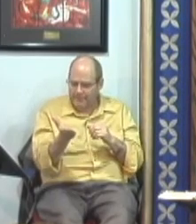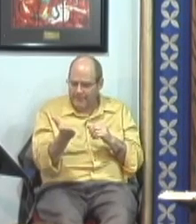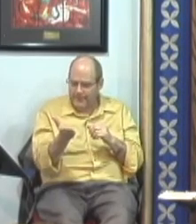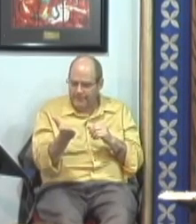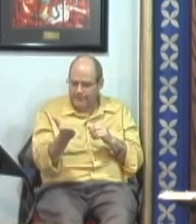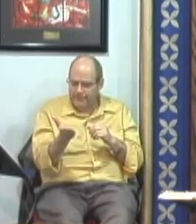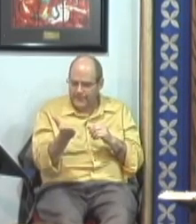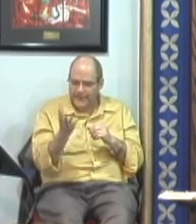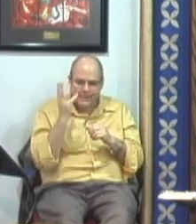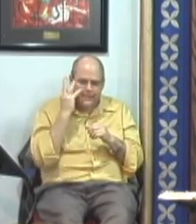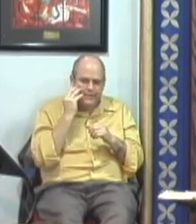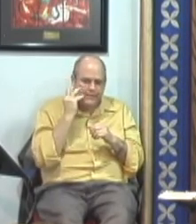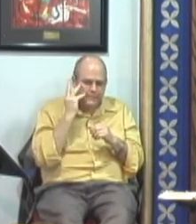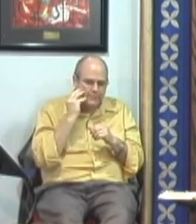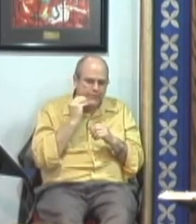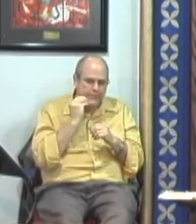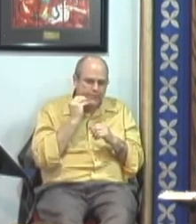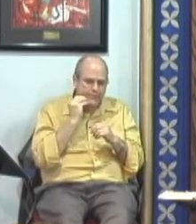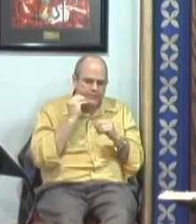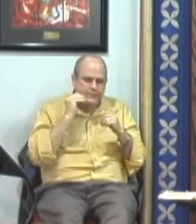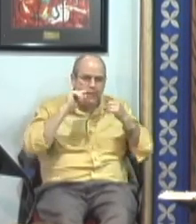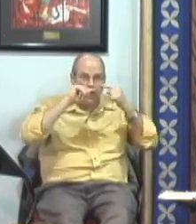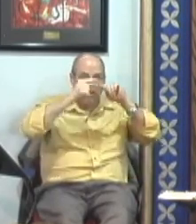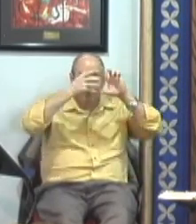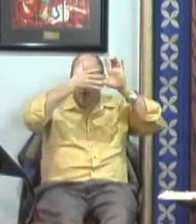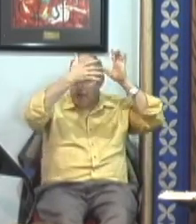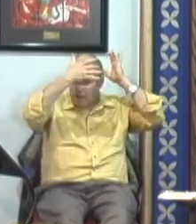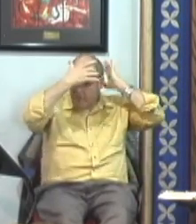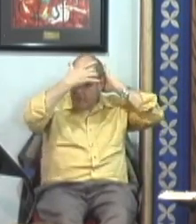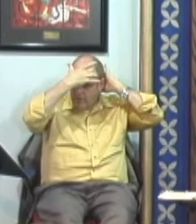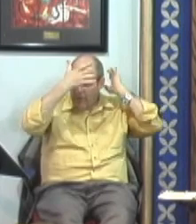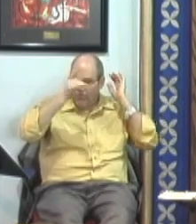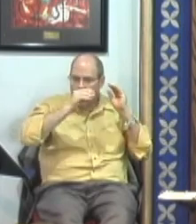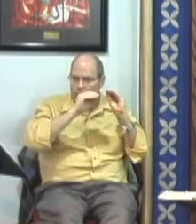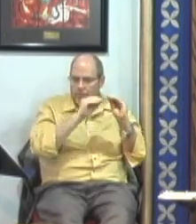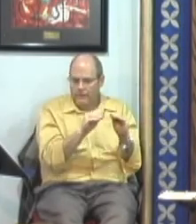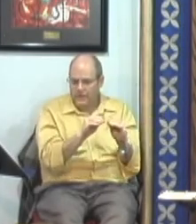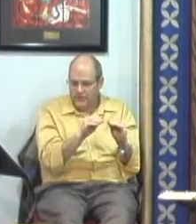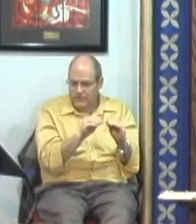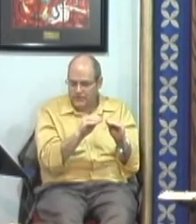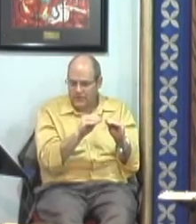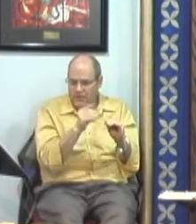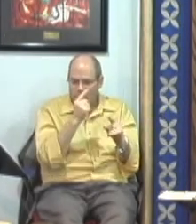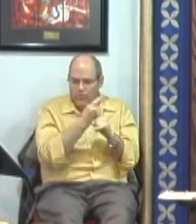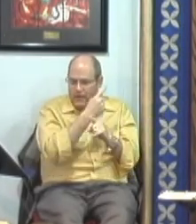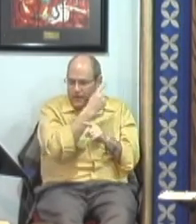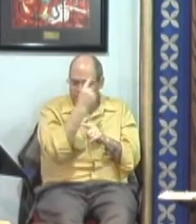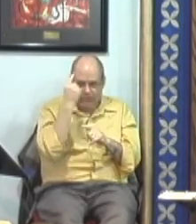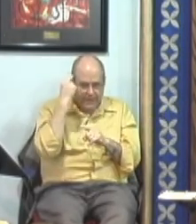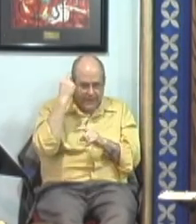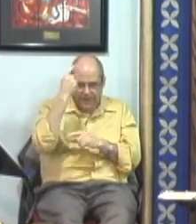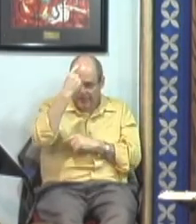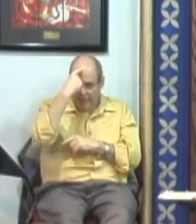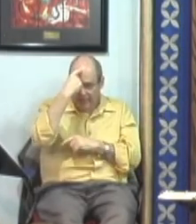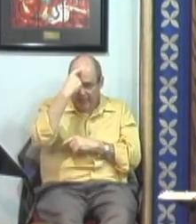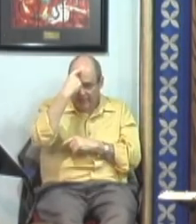he experienced a crown of thorns. And notice where it was placed. Where was it placed? Right around his